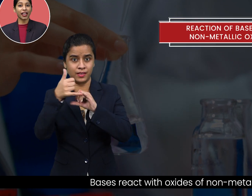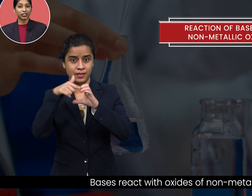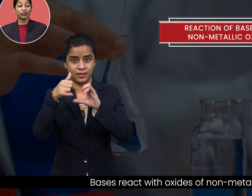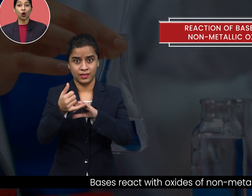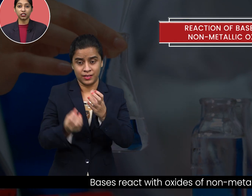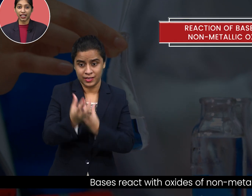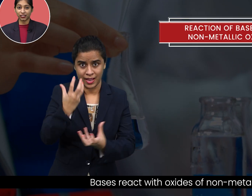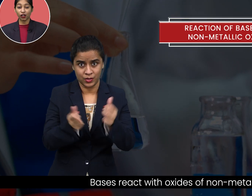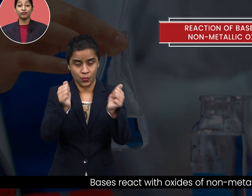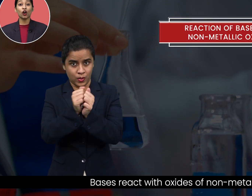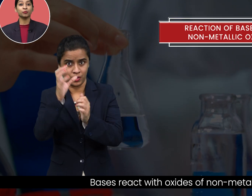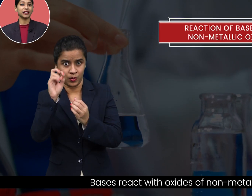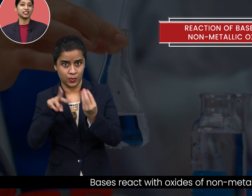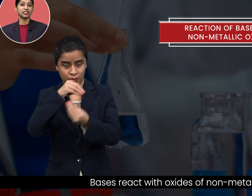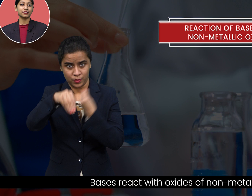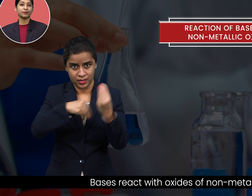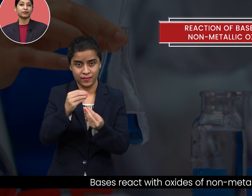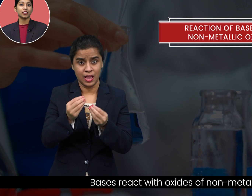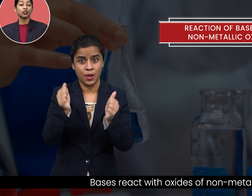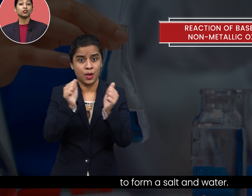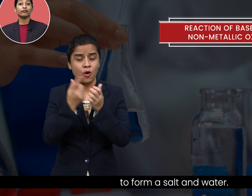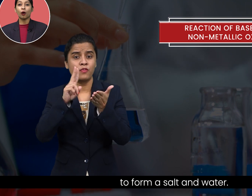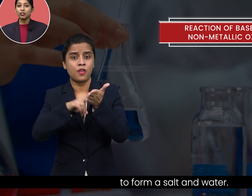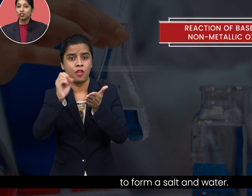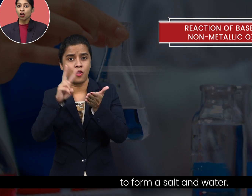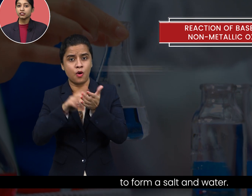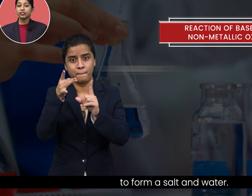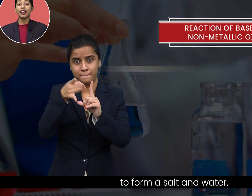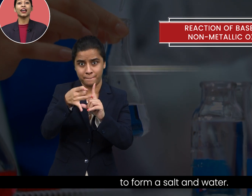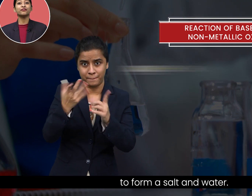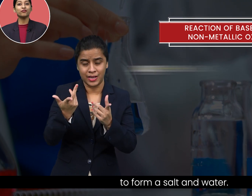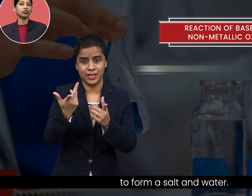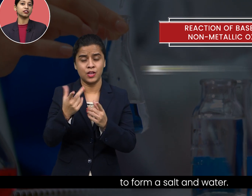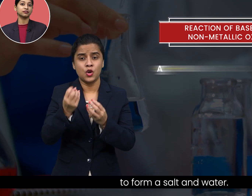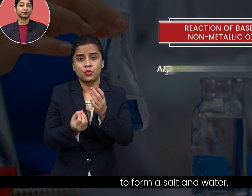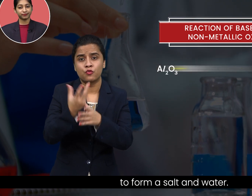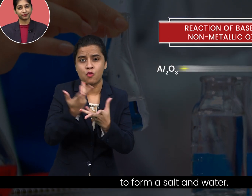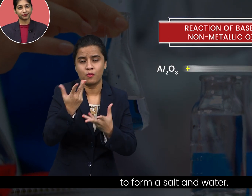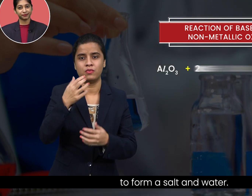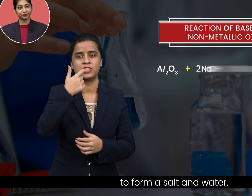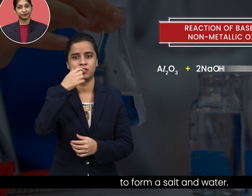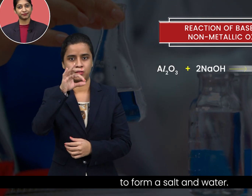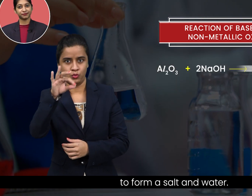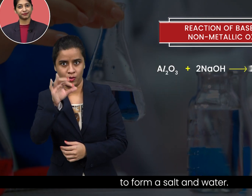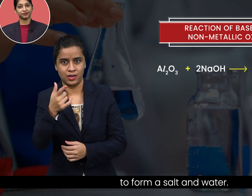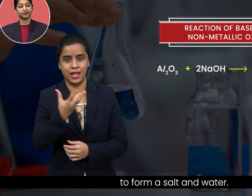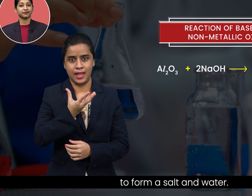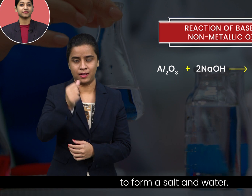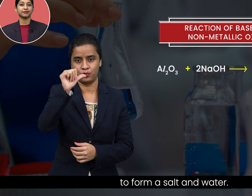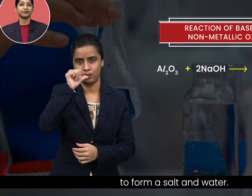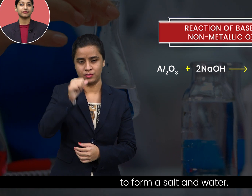Bases react with oxides of non-metals to form a salt and water.